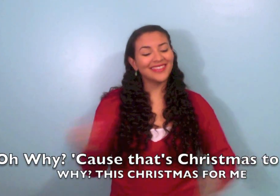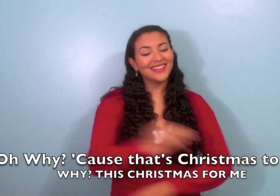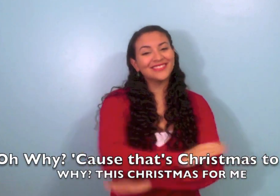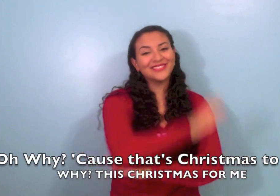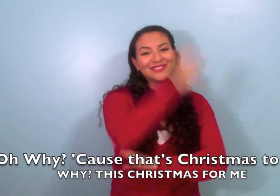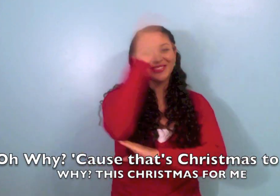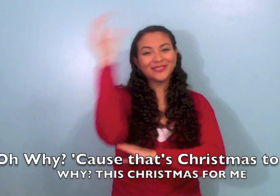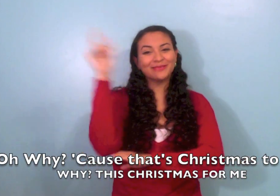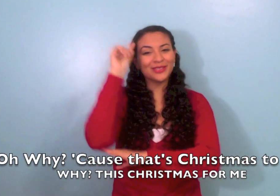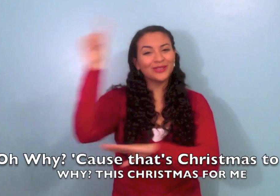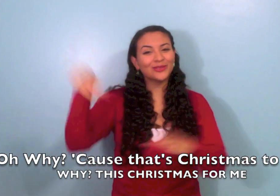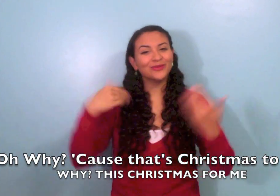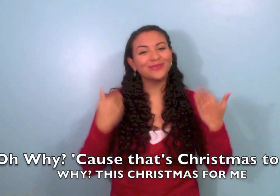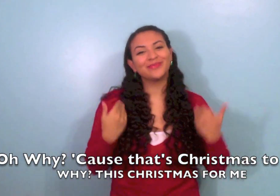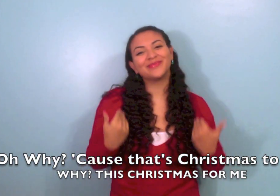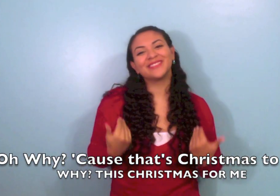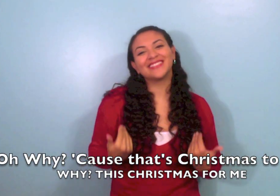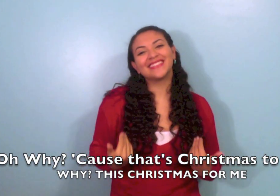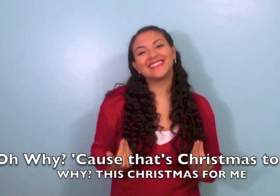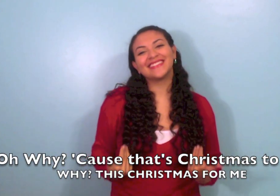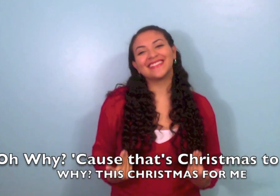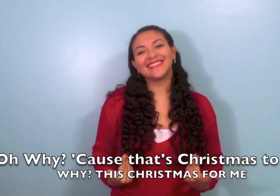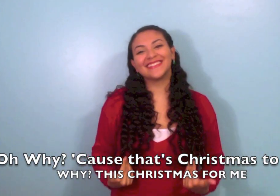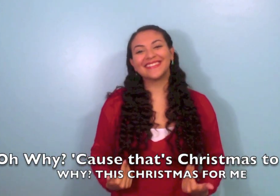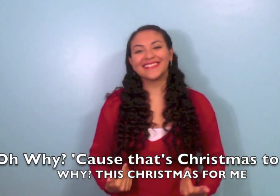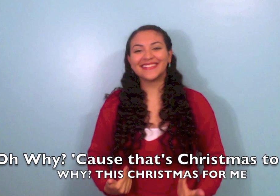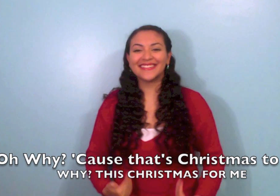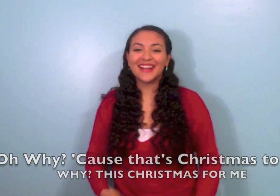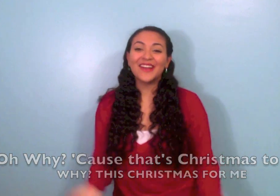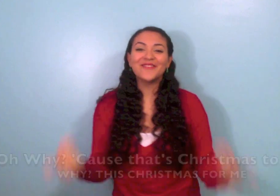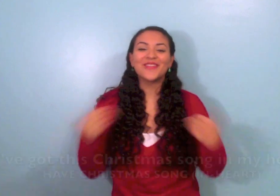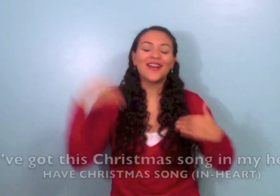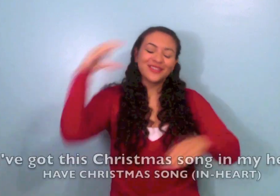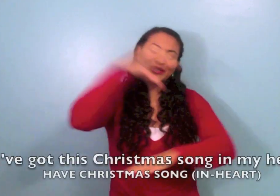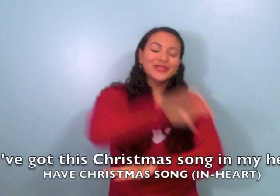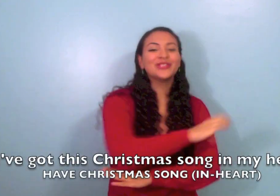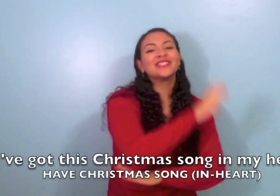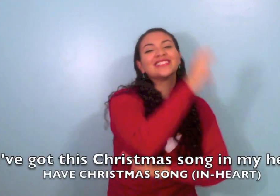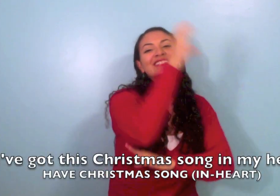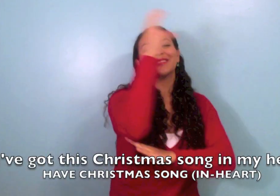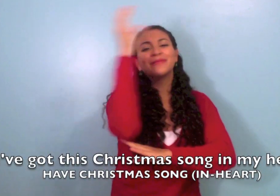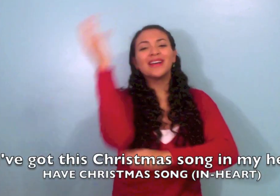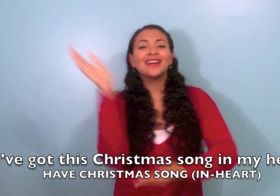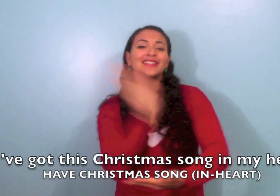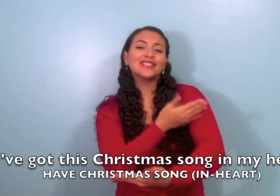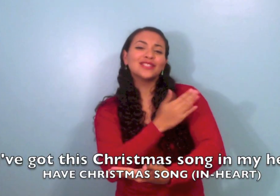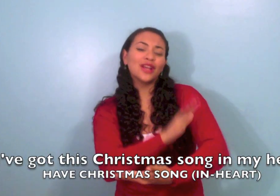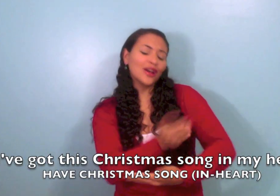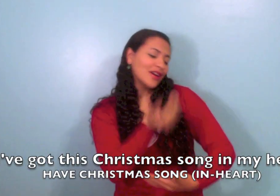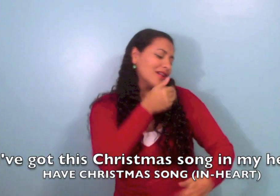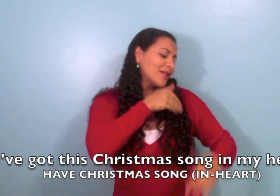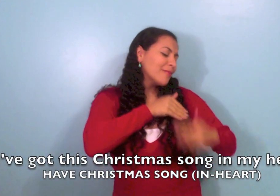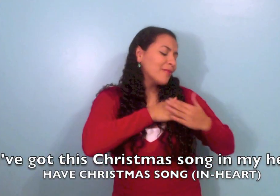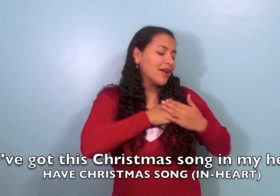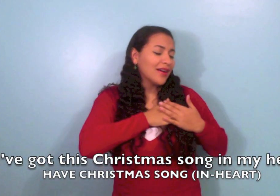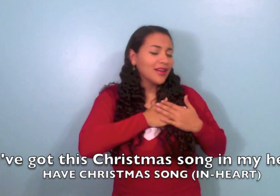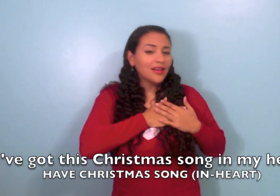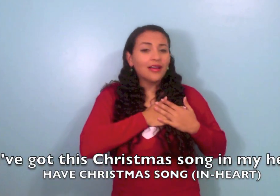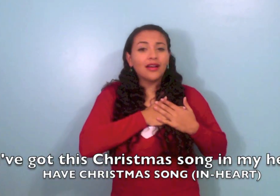That's Christmas to me. I've got this Christmas song in my